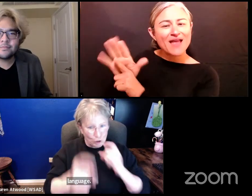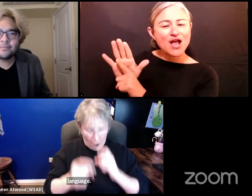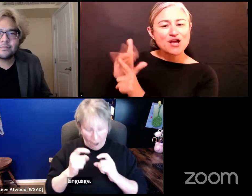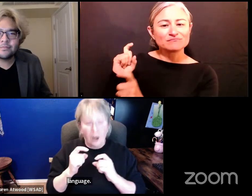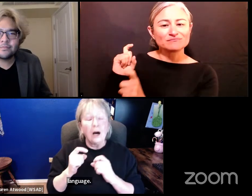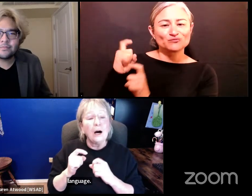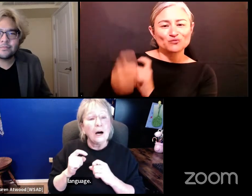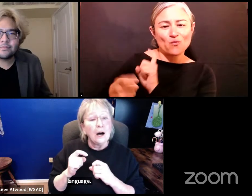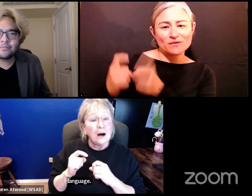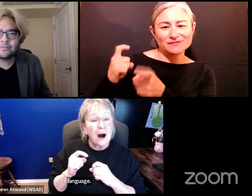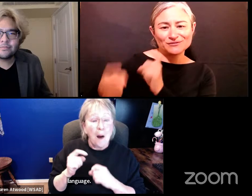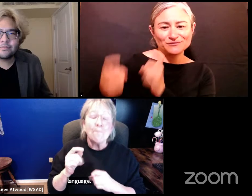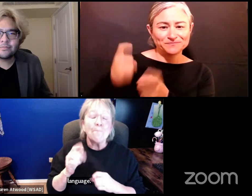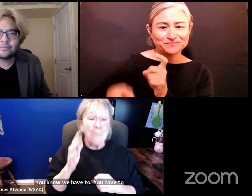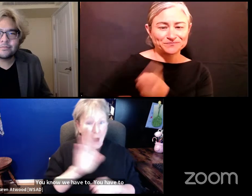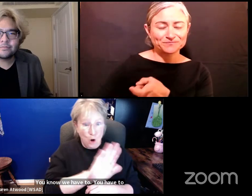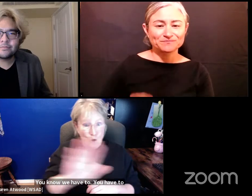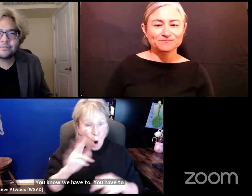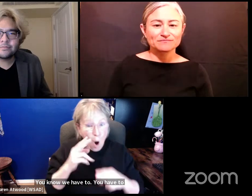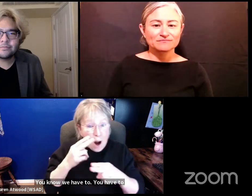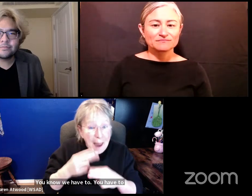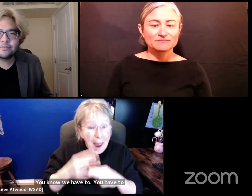for their presentations.